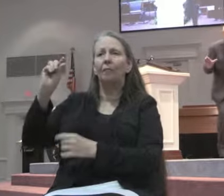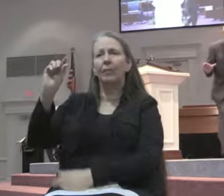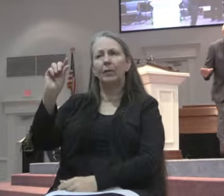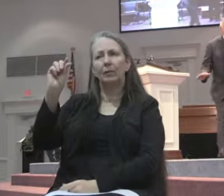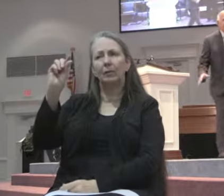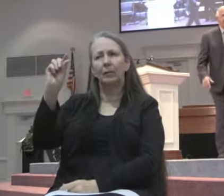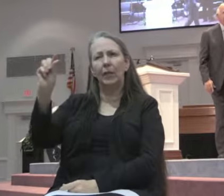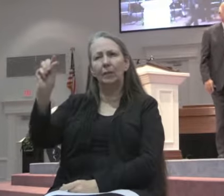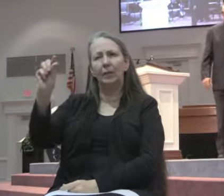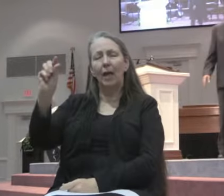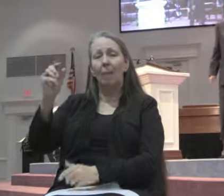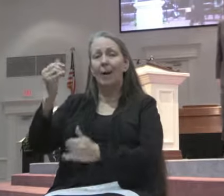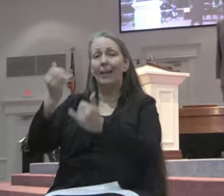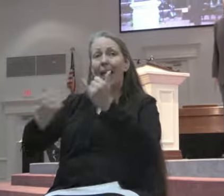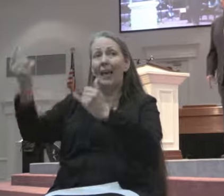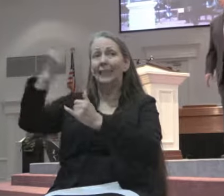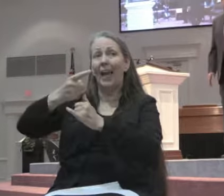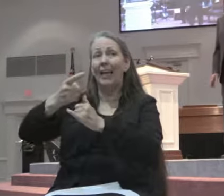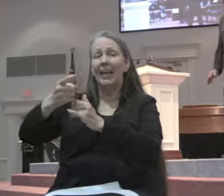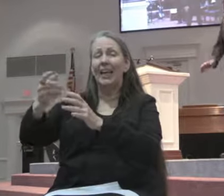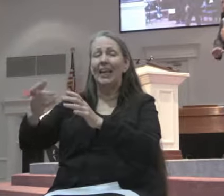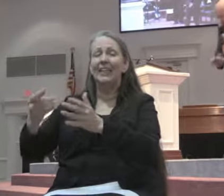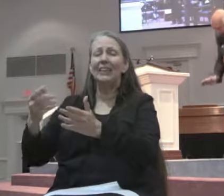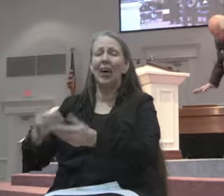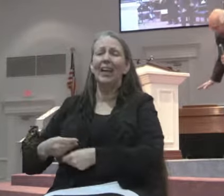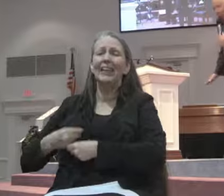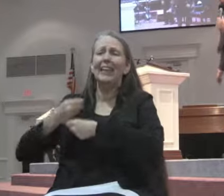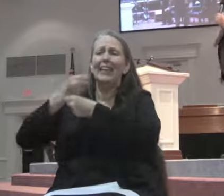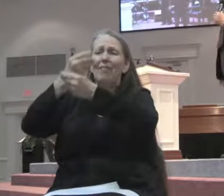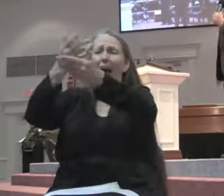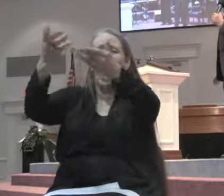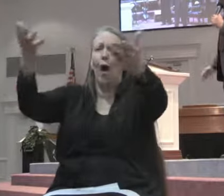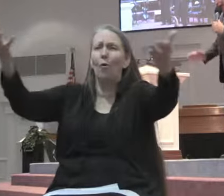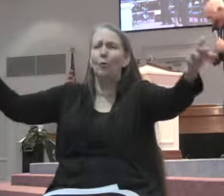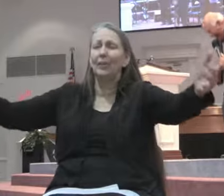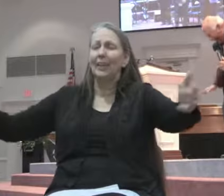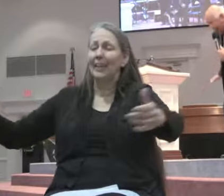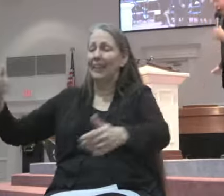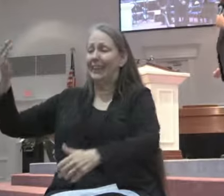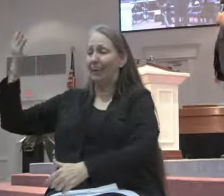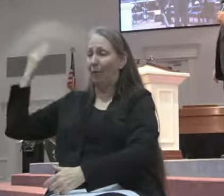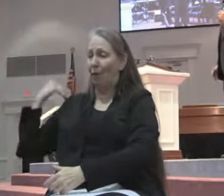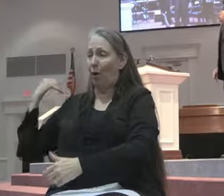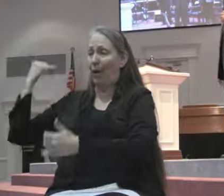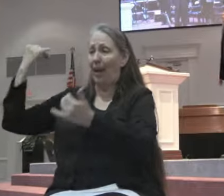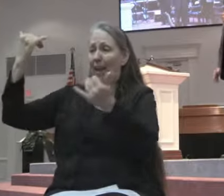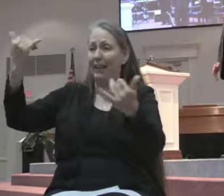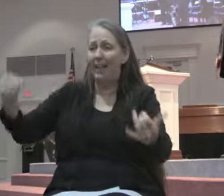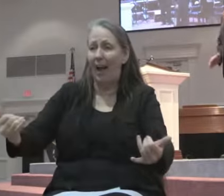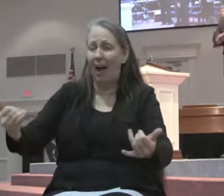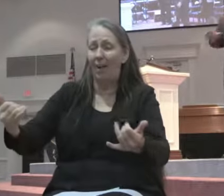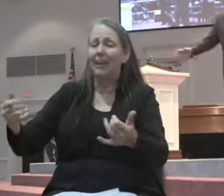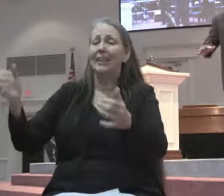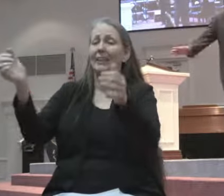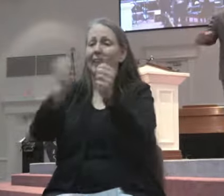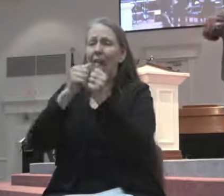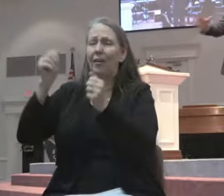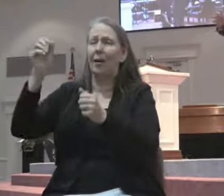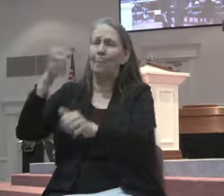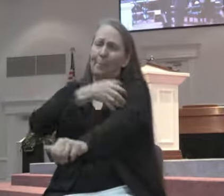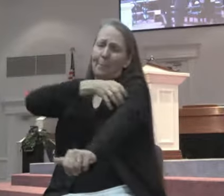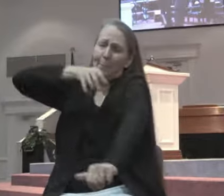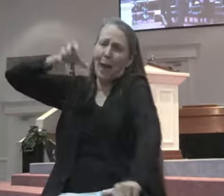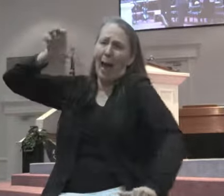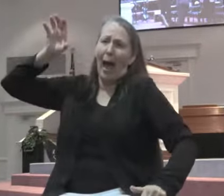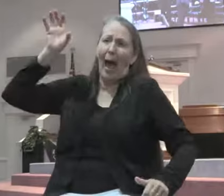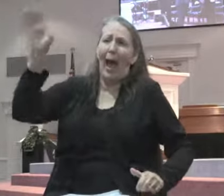But in the last days, he is going to give you both the former and the latter rain in the first